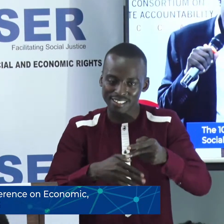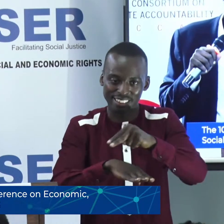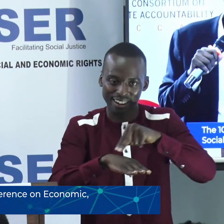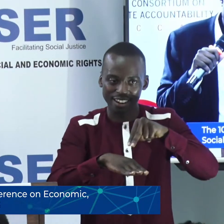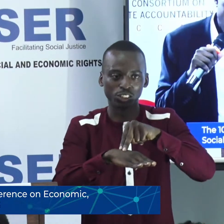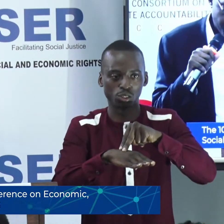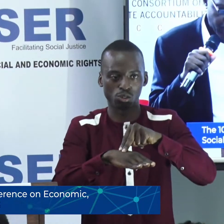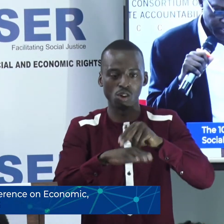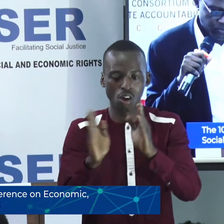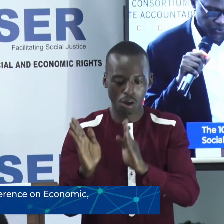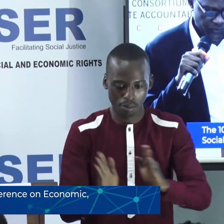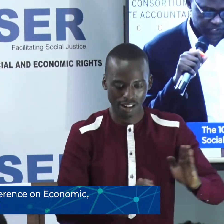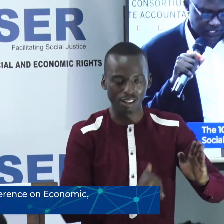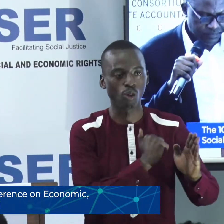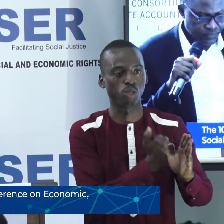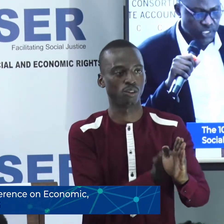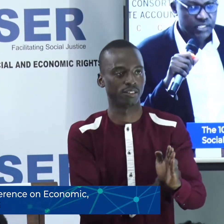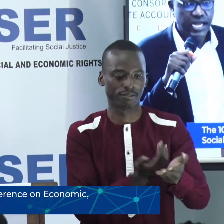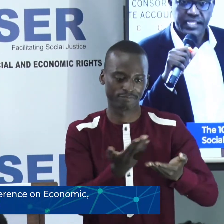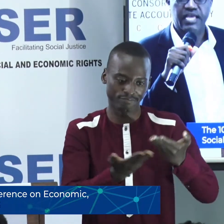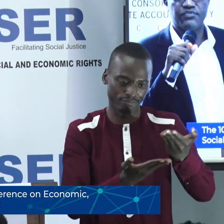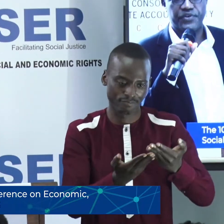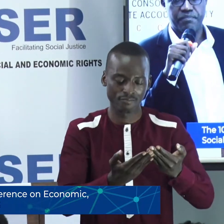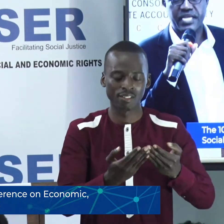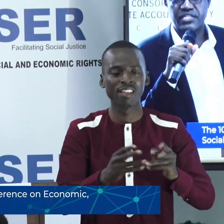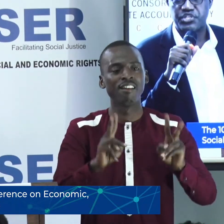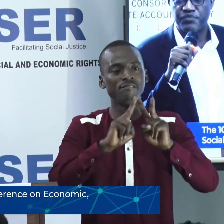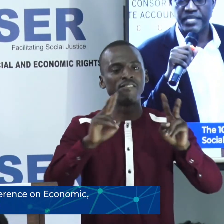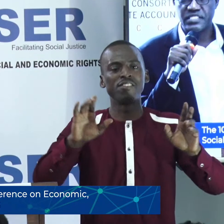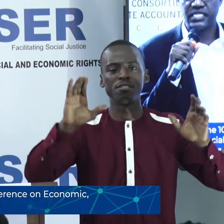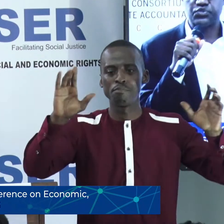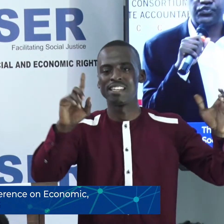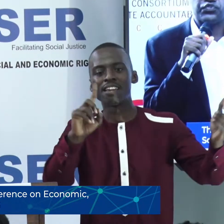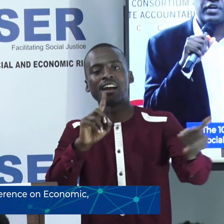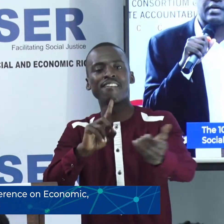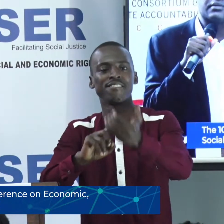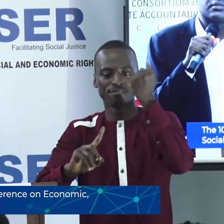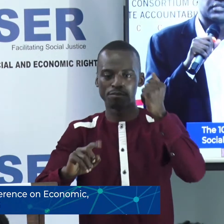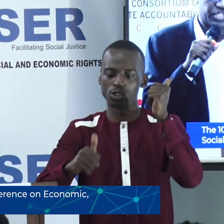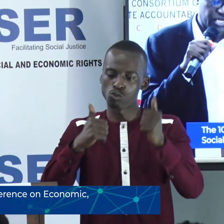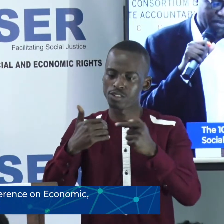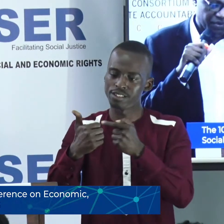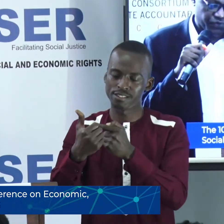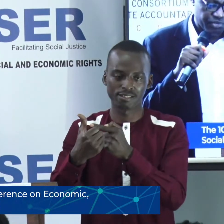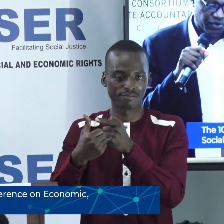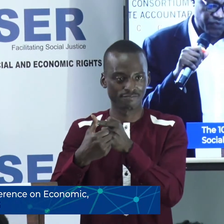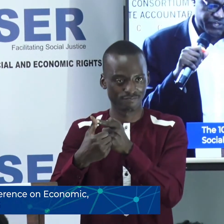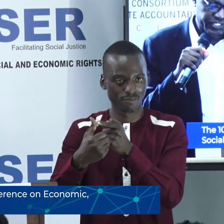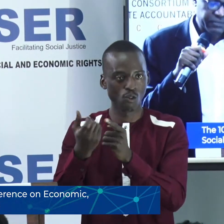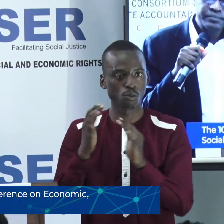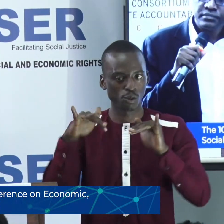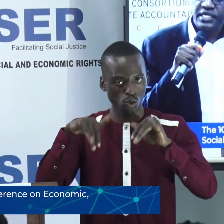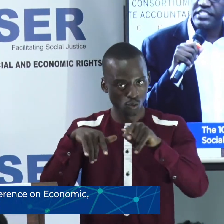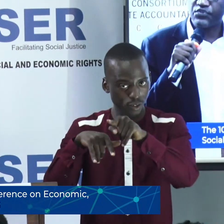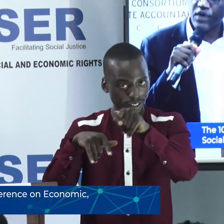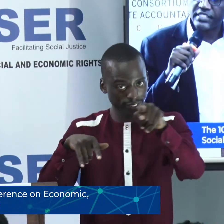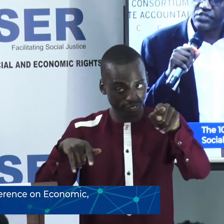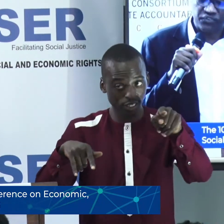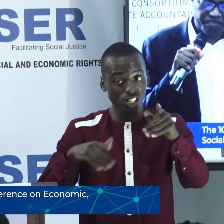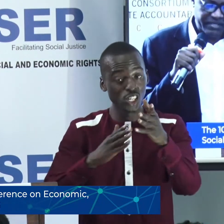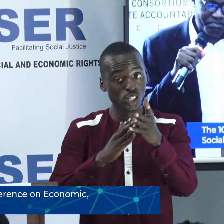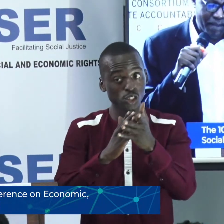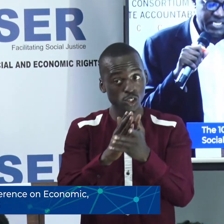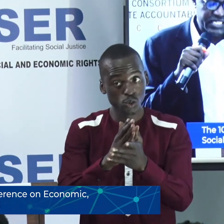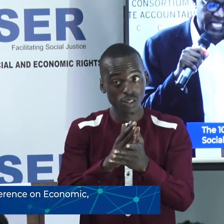National Planning Authority. The other very big achievement that we've seen coming from the conference is the fact that